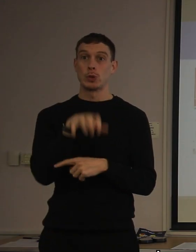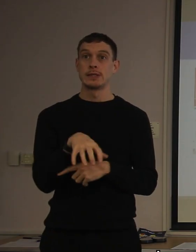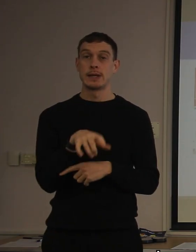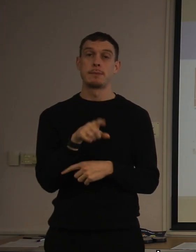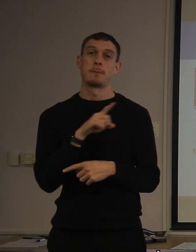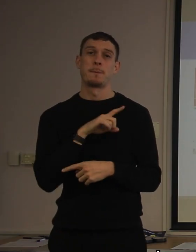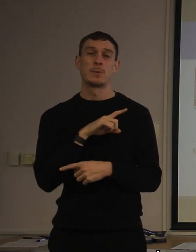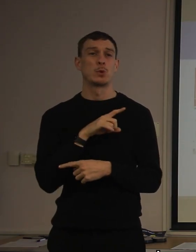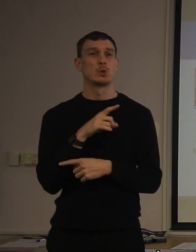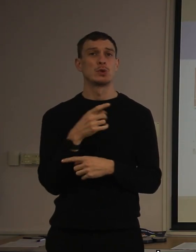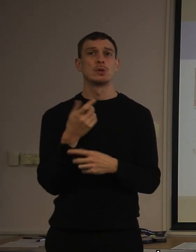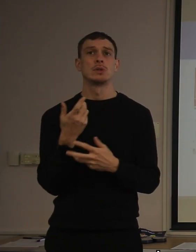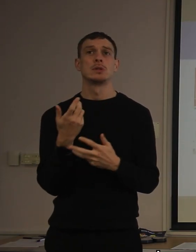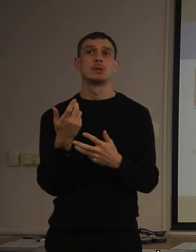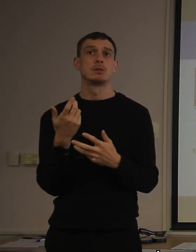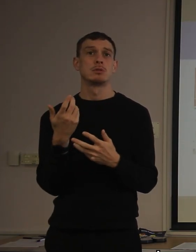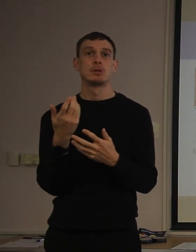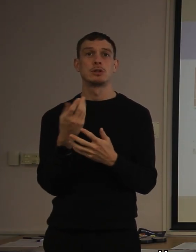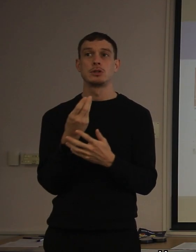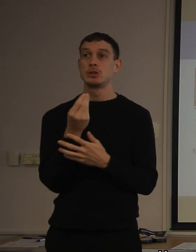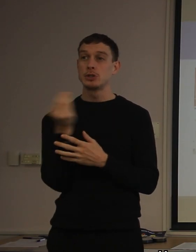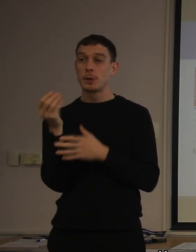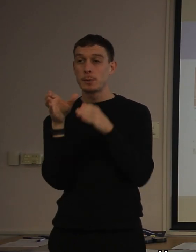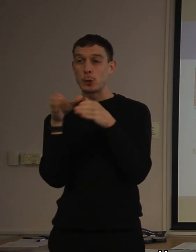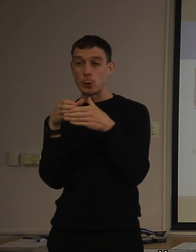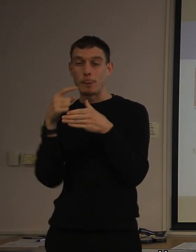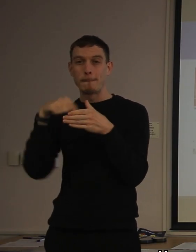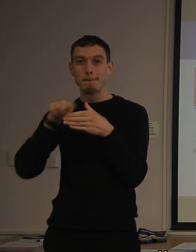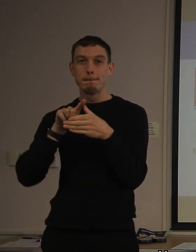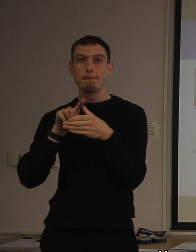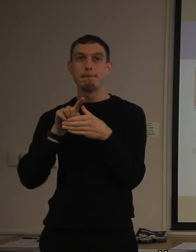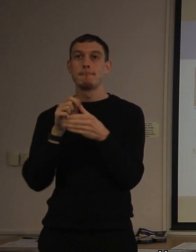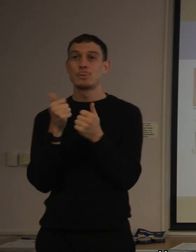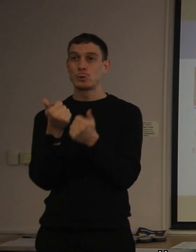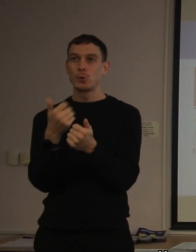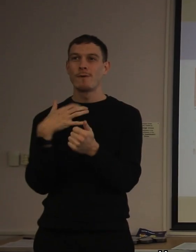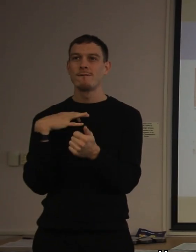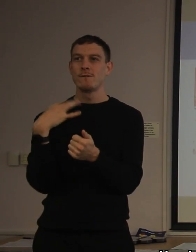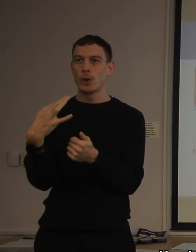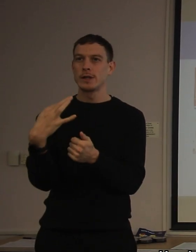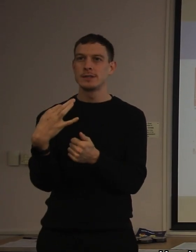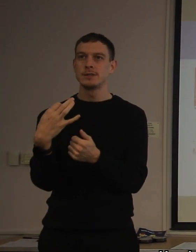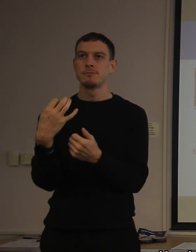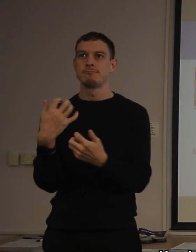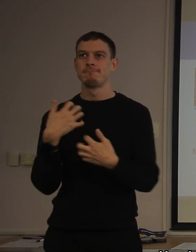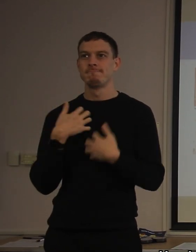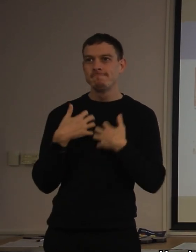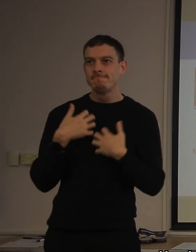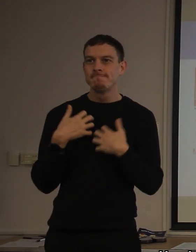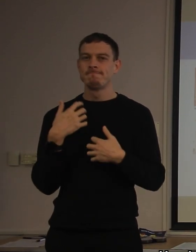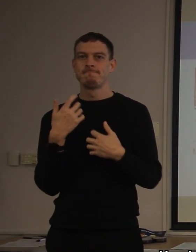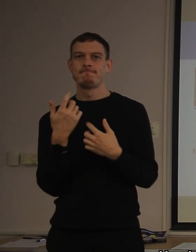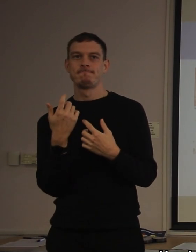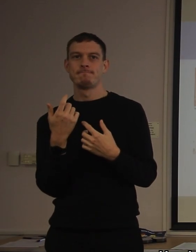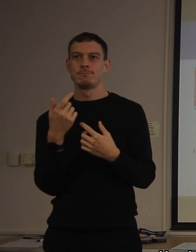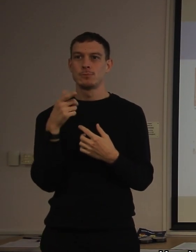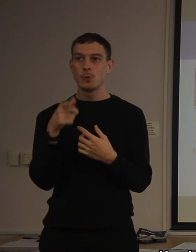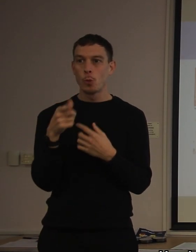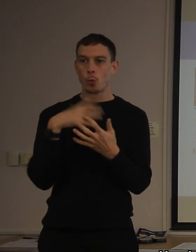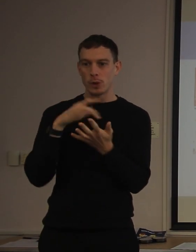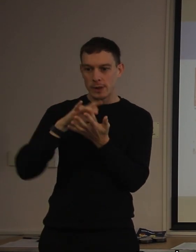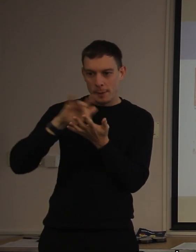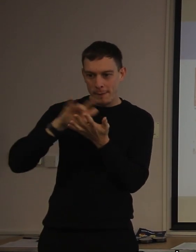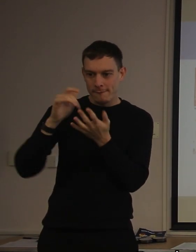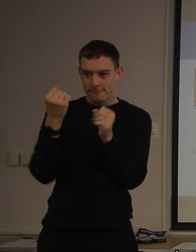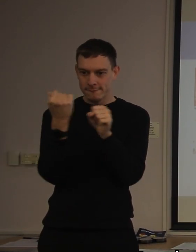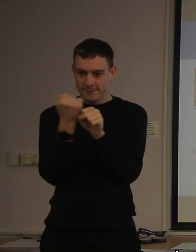because there's always a really good group of volunteers that are really keen to get every gadget